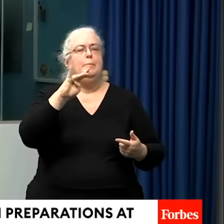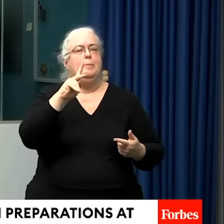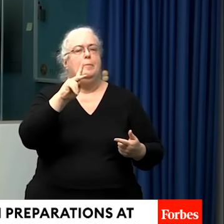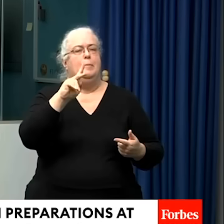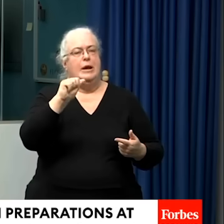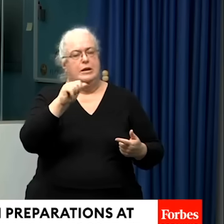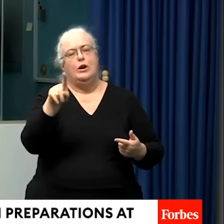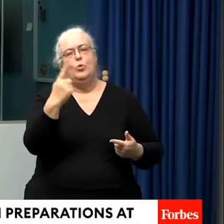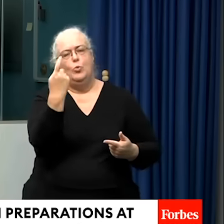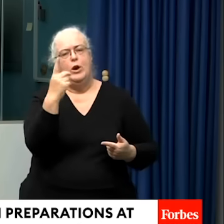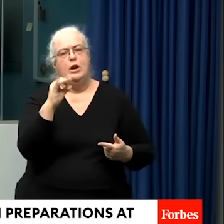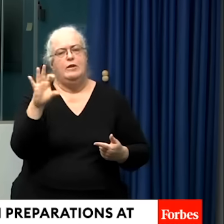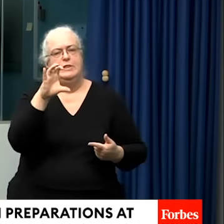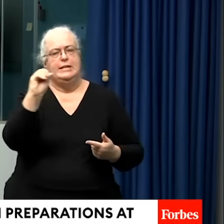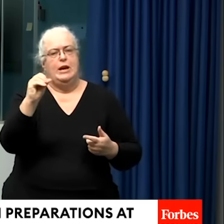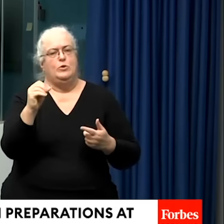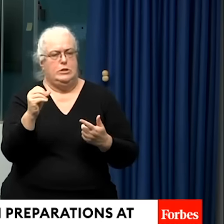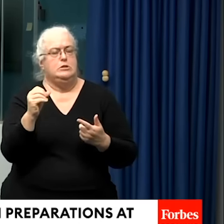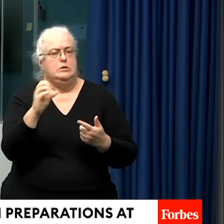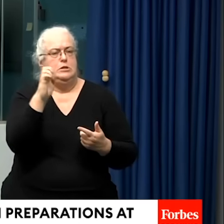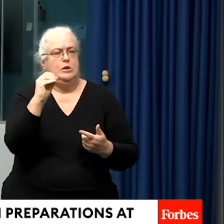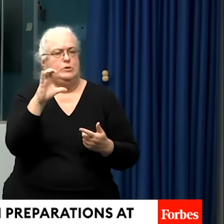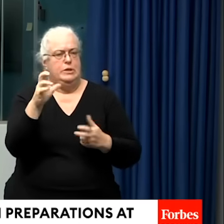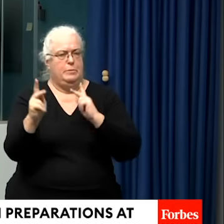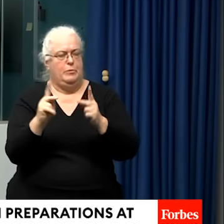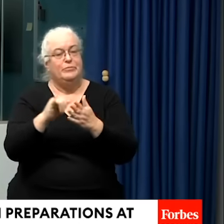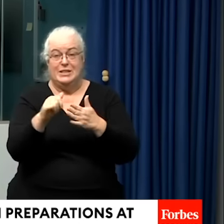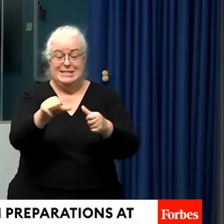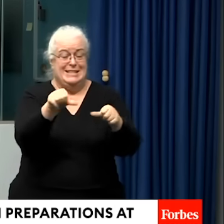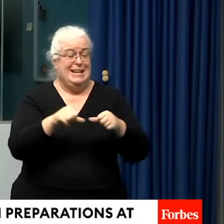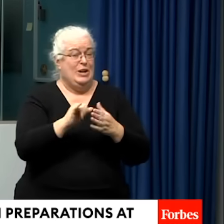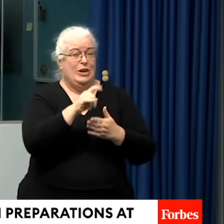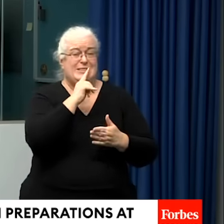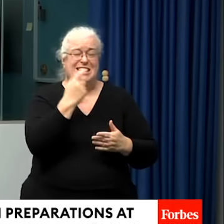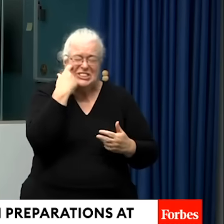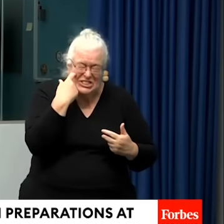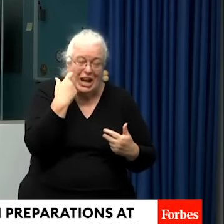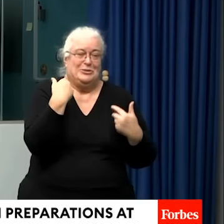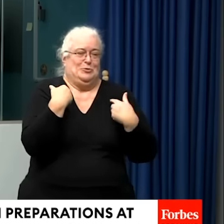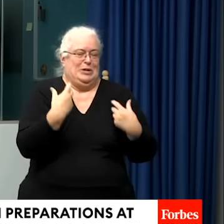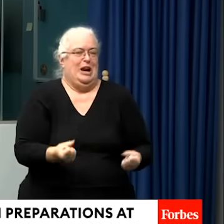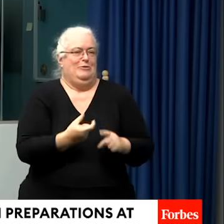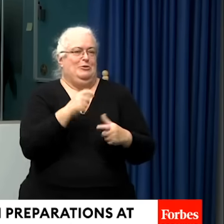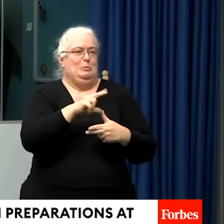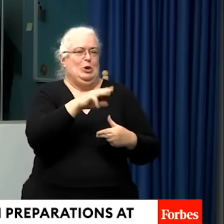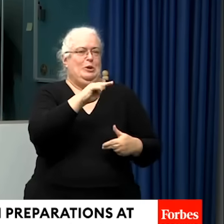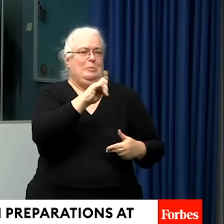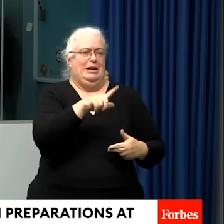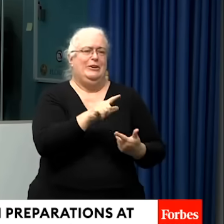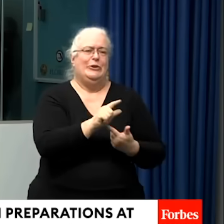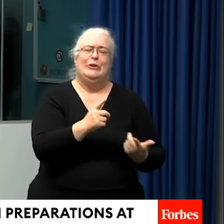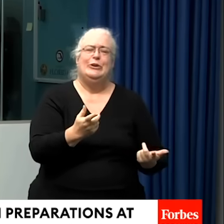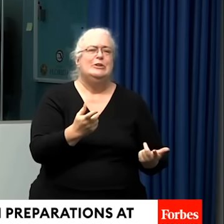Again, to the point, Rick, you hit the nail on the head. This is an area that has pretty much just recovered. There's still some recovery efforts going on,